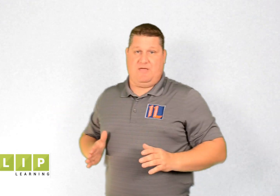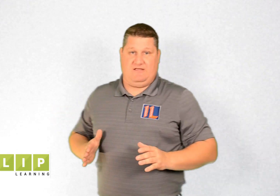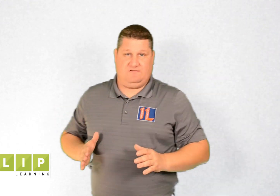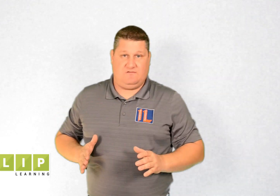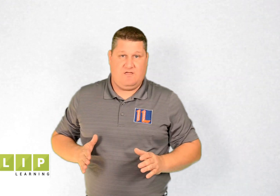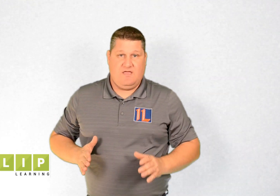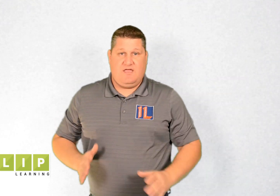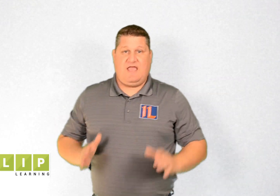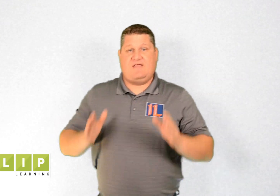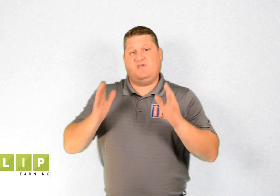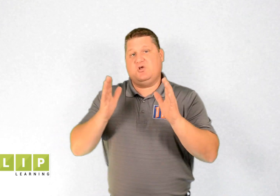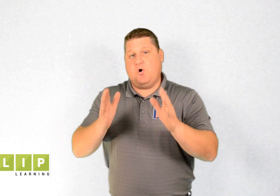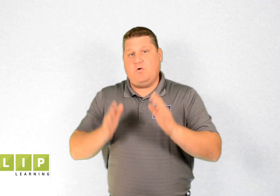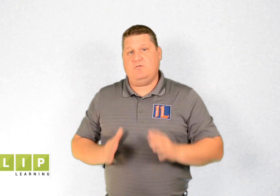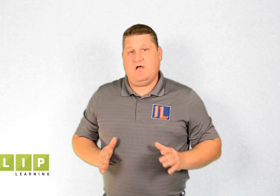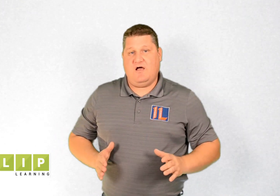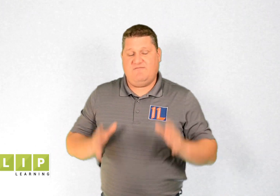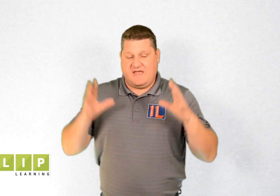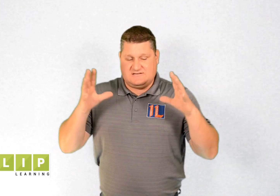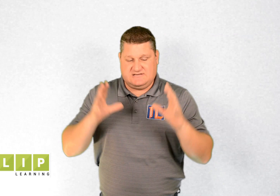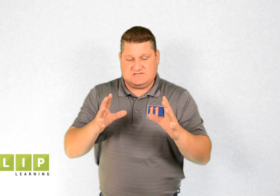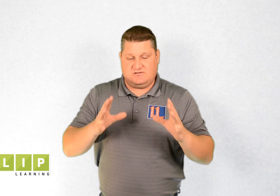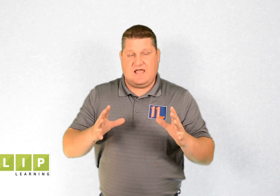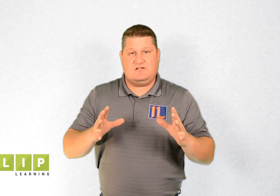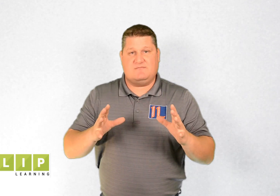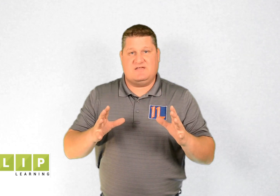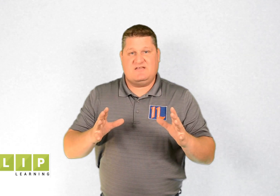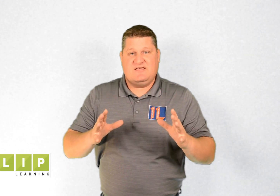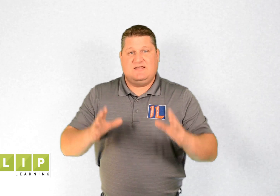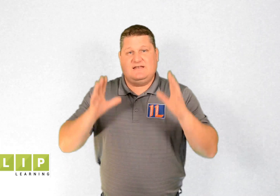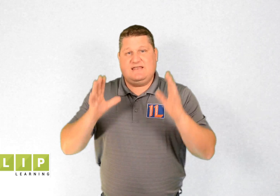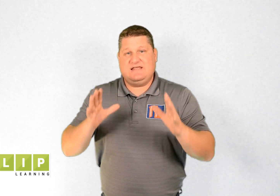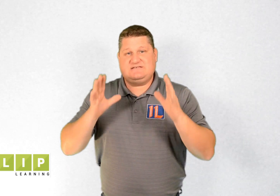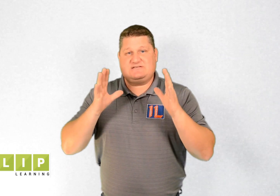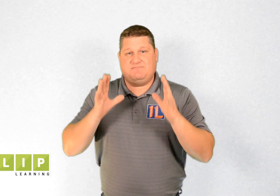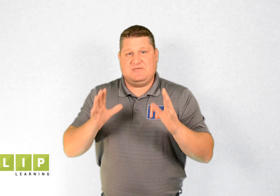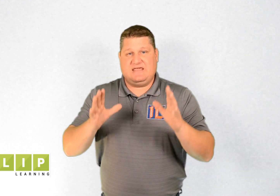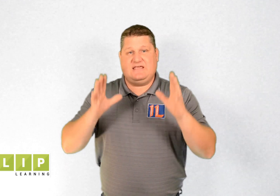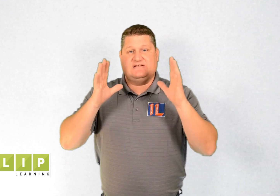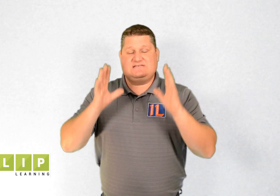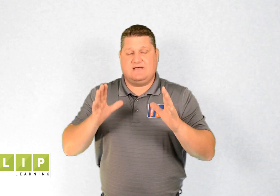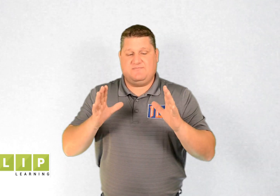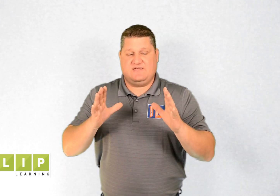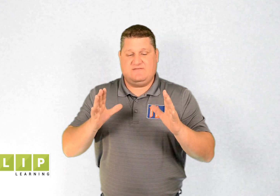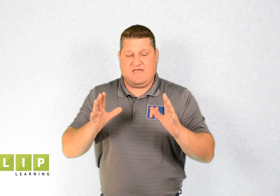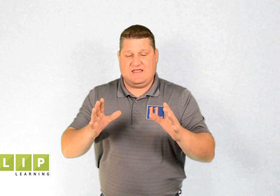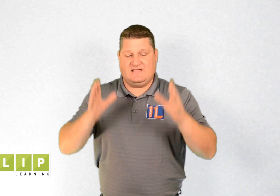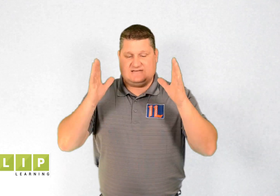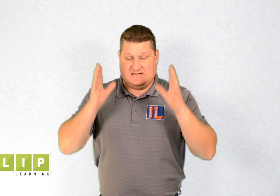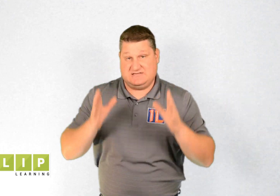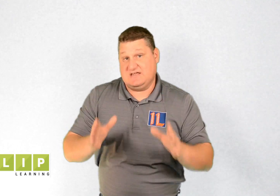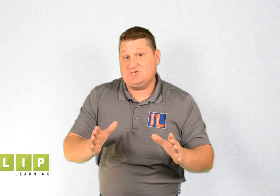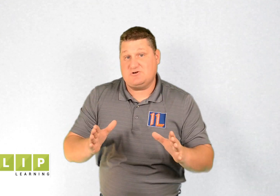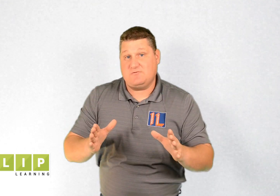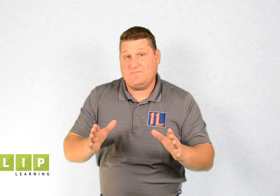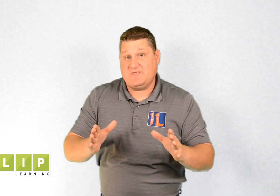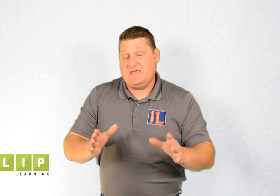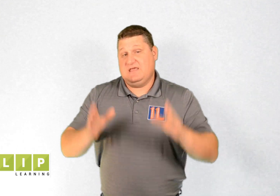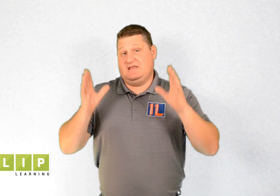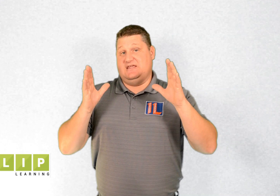space? And the goal of that digital element needs to be something that is intentional. It needs